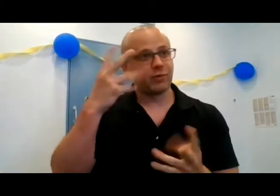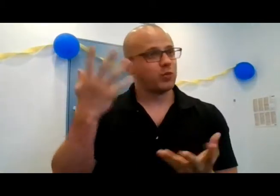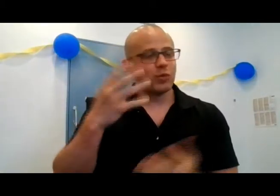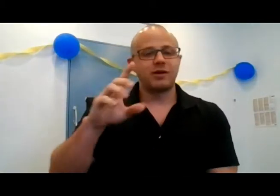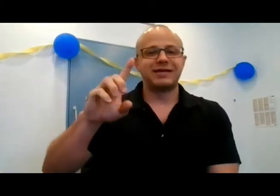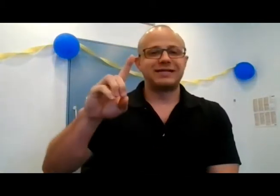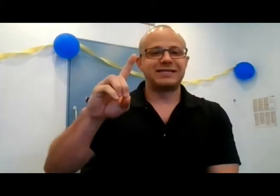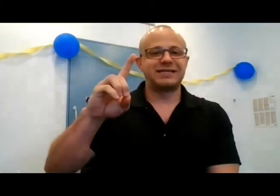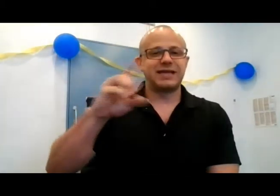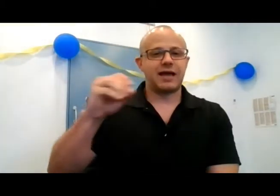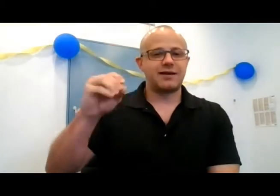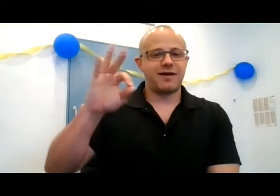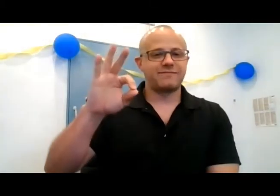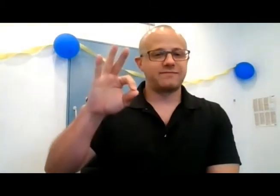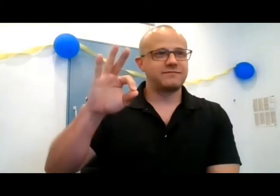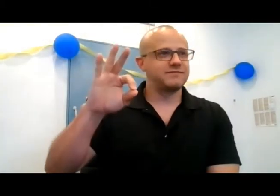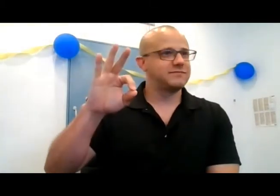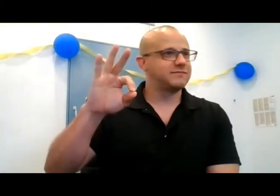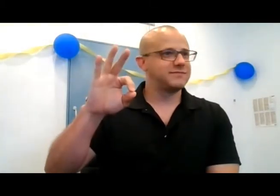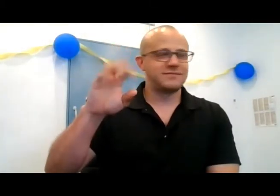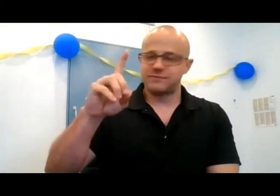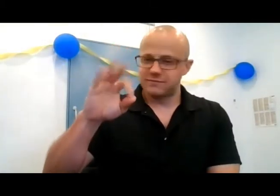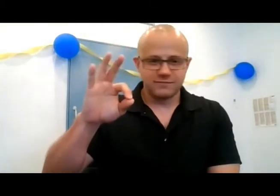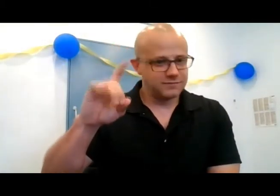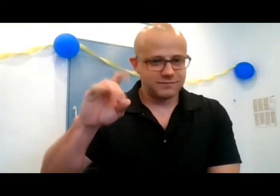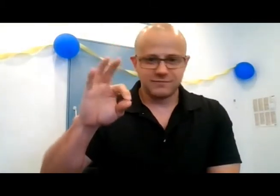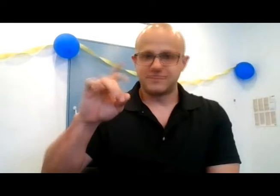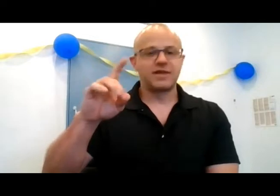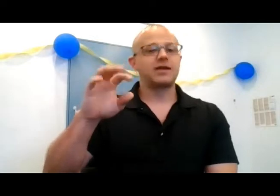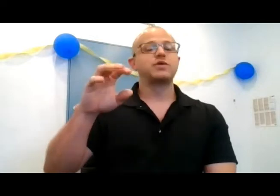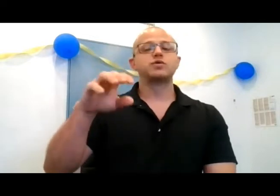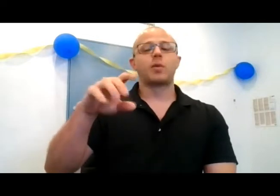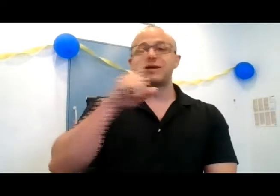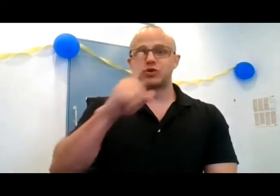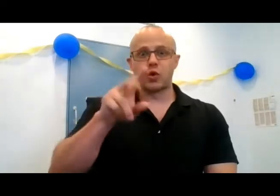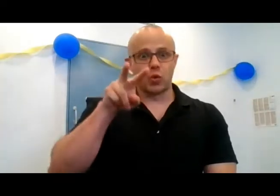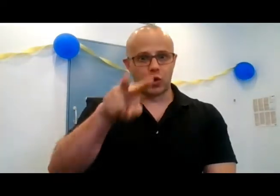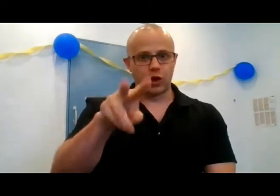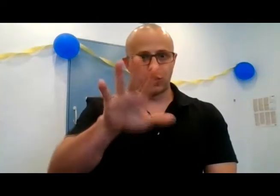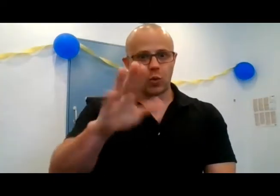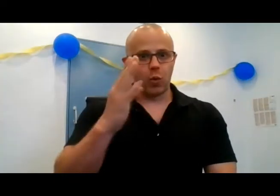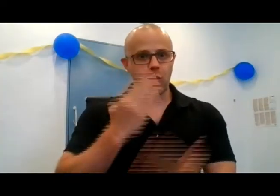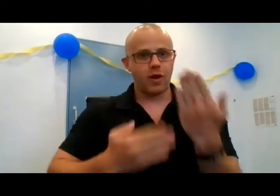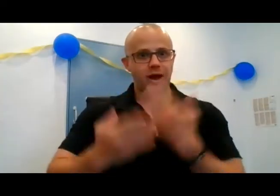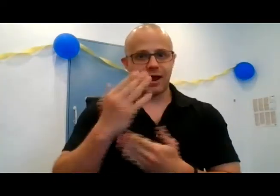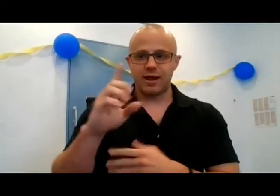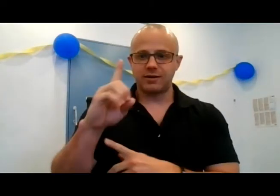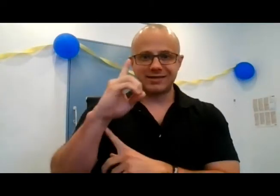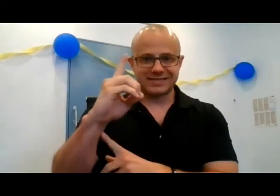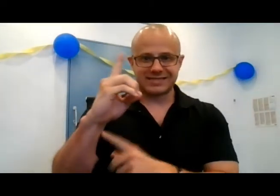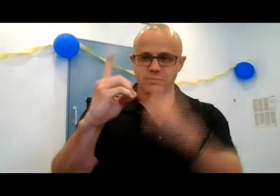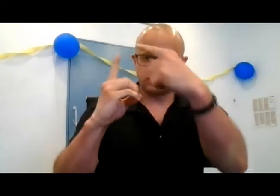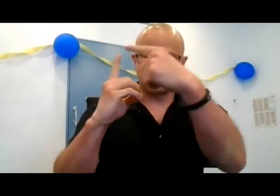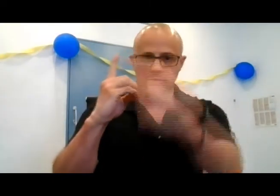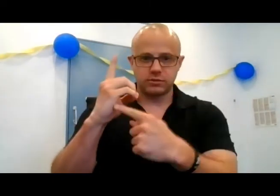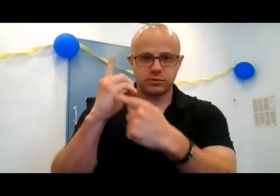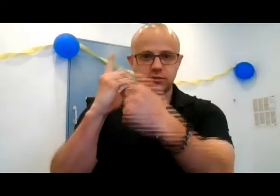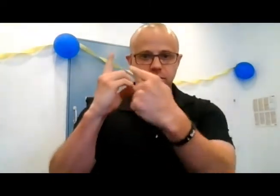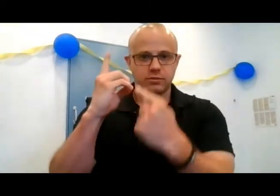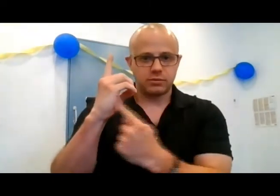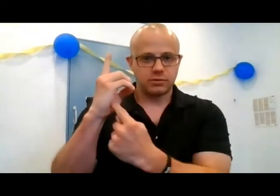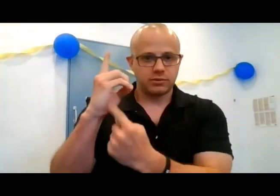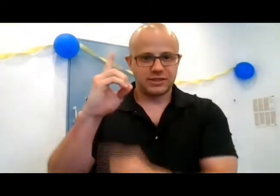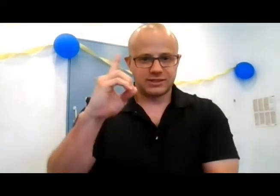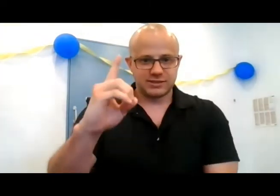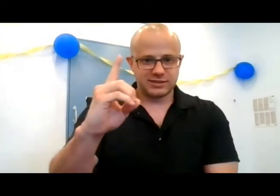The most common mistake is D and F for most people. So don't look at your hands